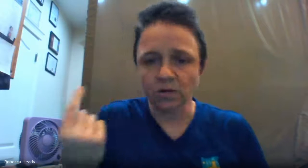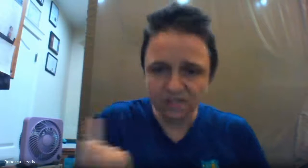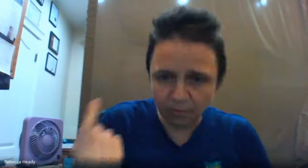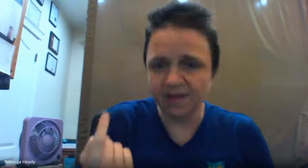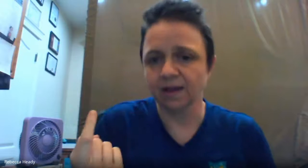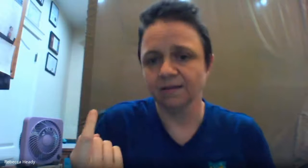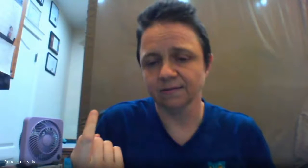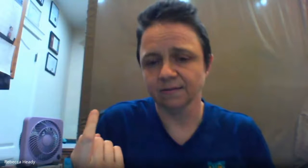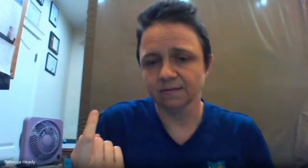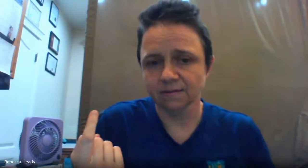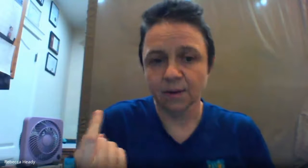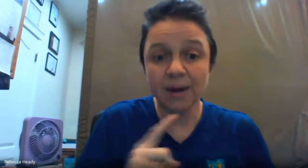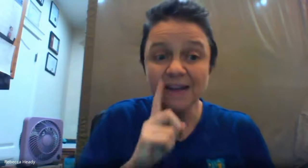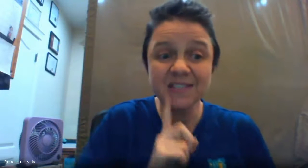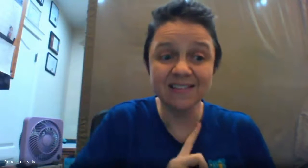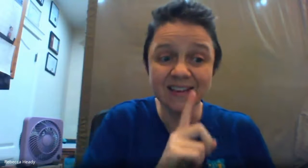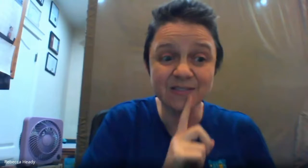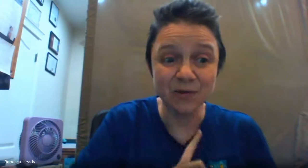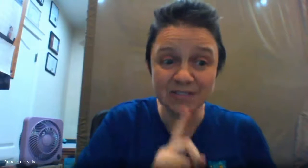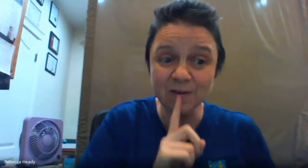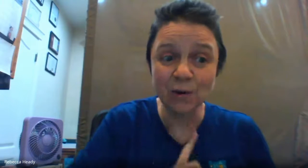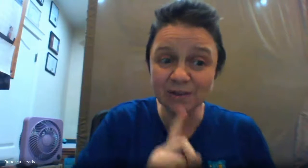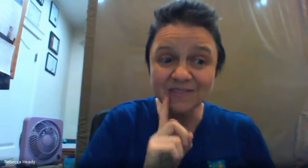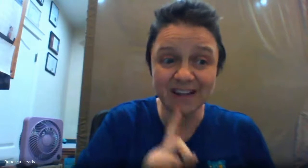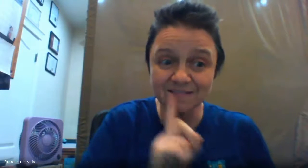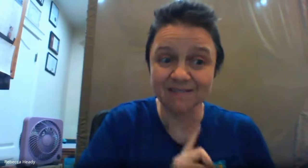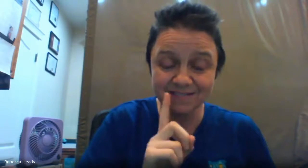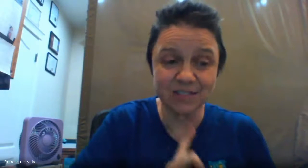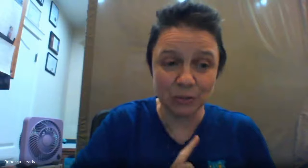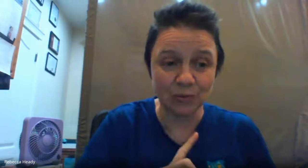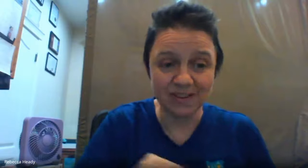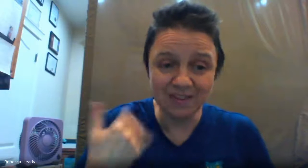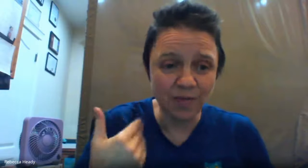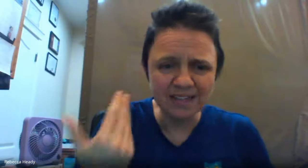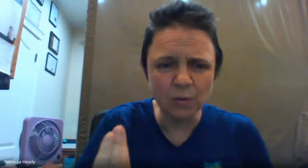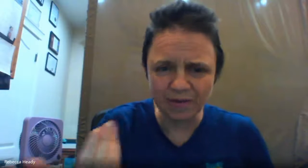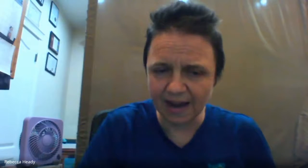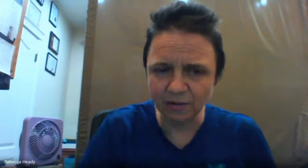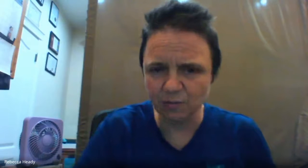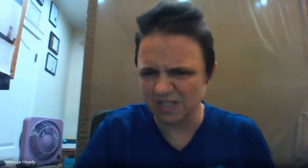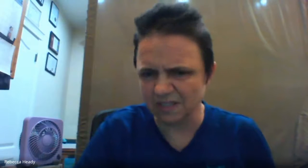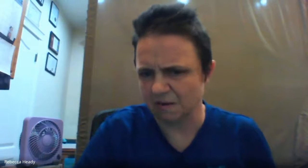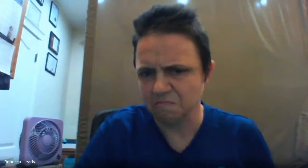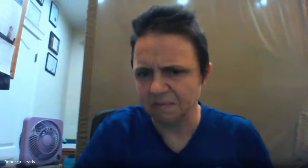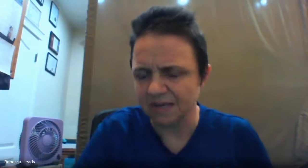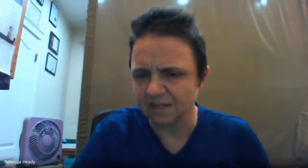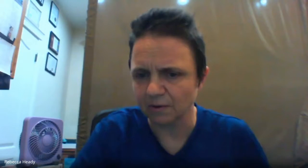something. But I've seen this for single like too. So that's the one that I learned, which is it might be a different regional